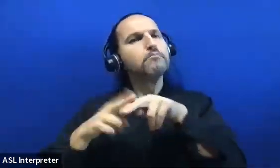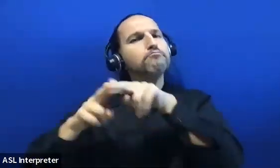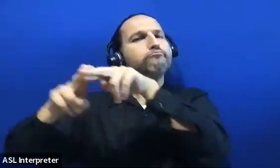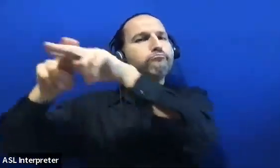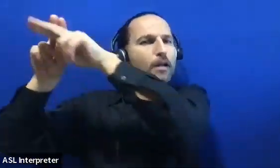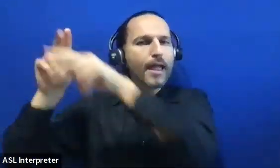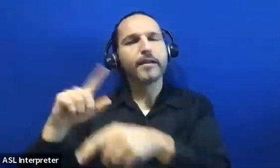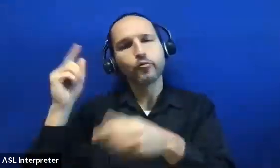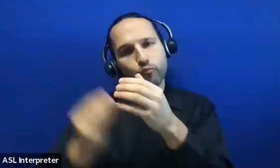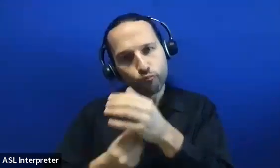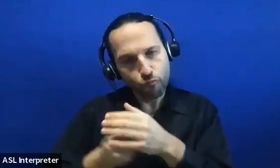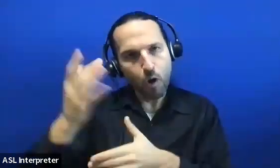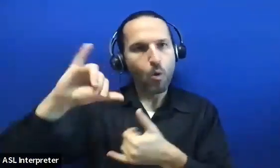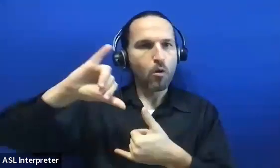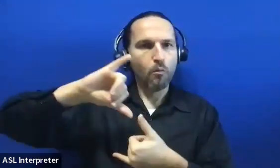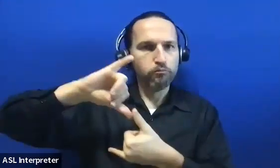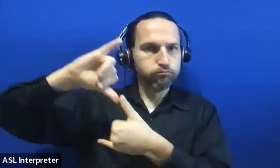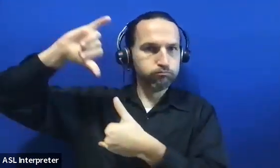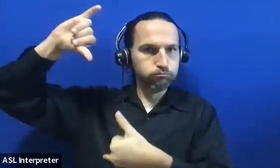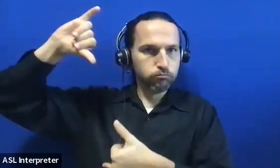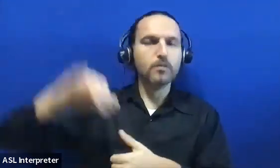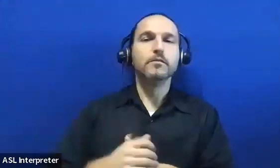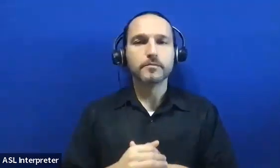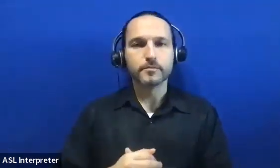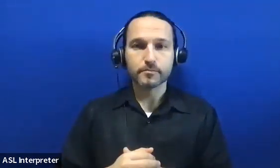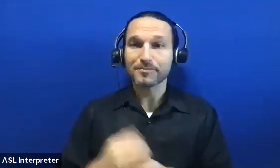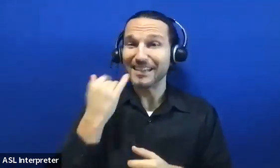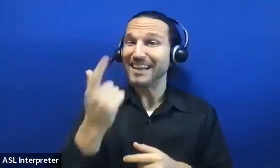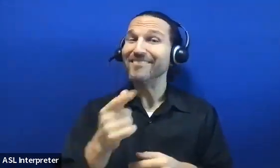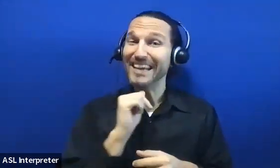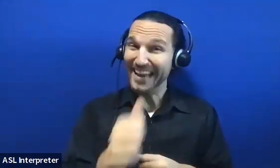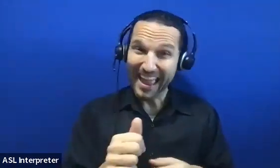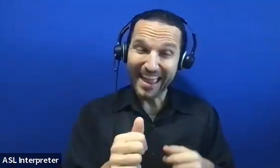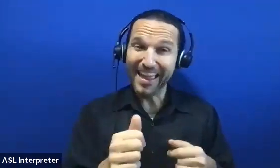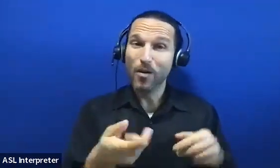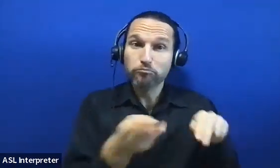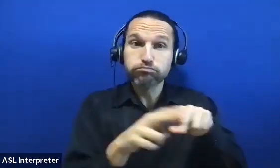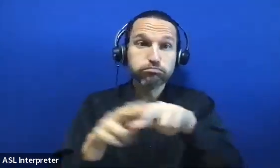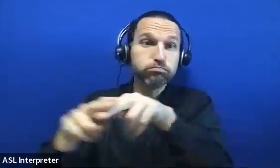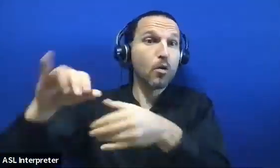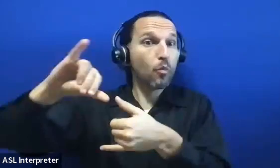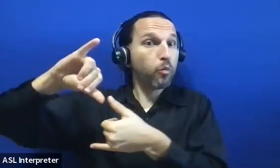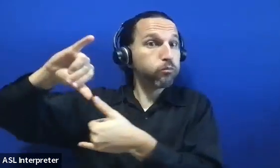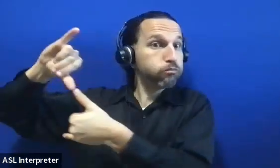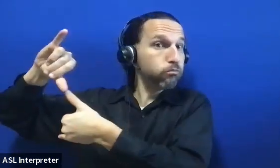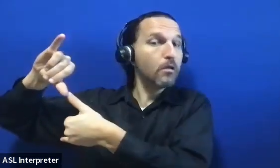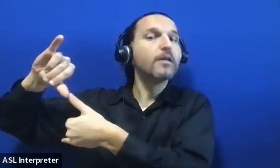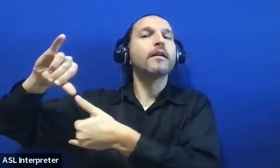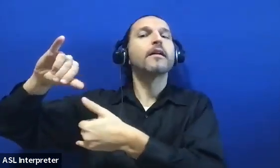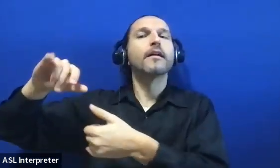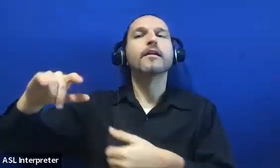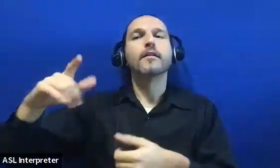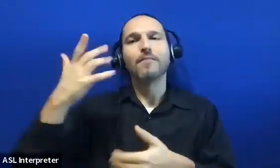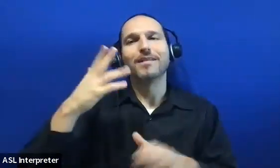age. When children are not gaining weight and growing in height at a rate that they should be, they may